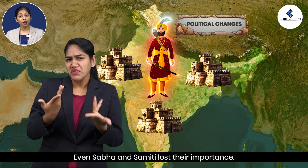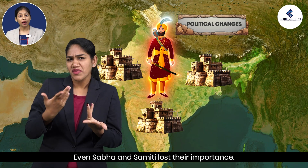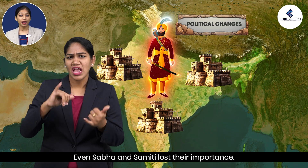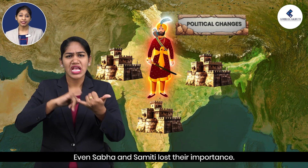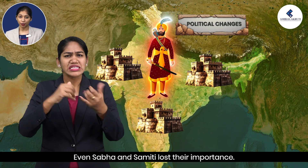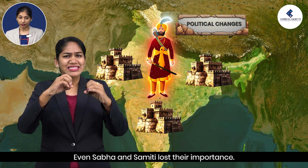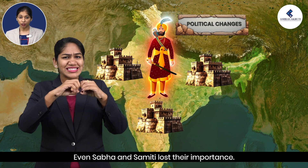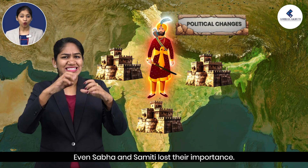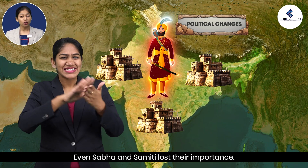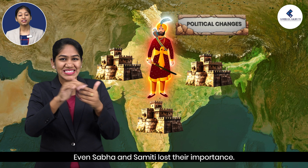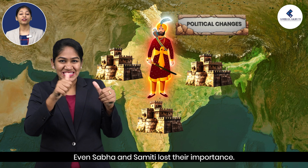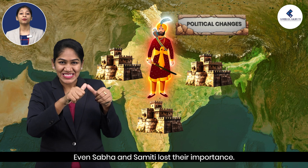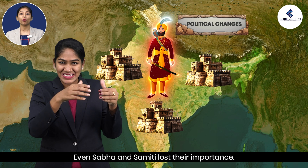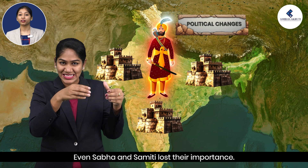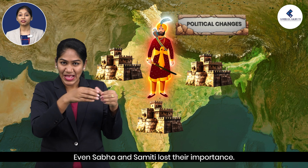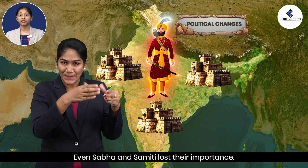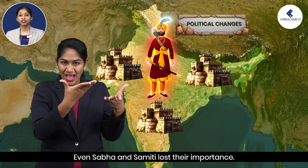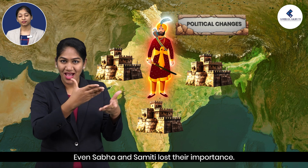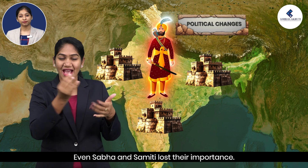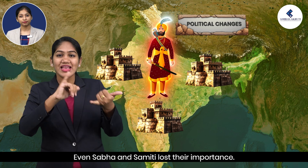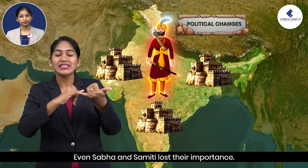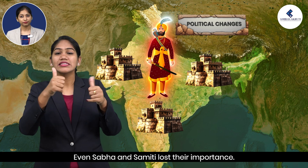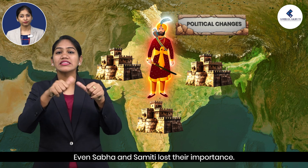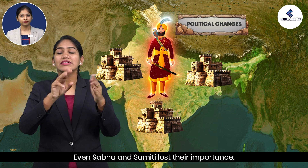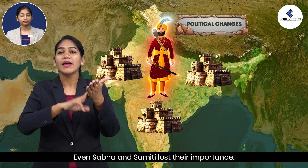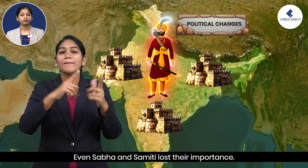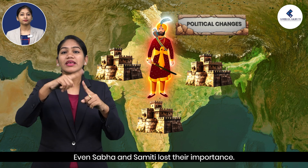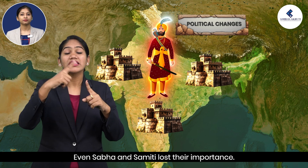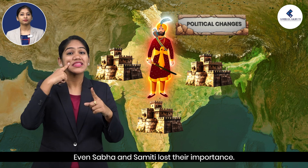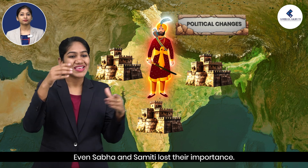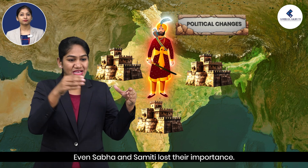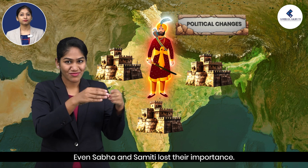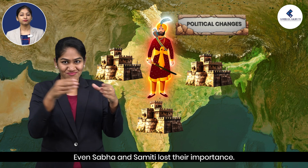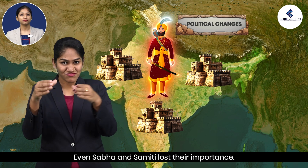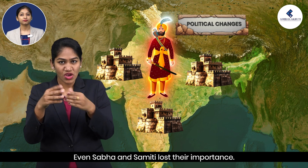Even Sabha and Samiti lost their importance.